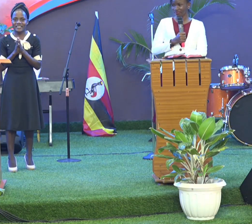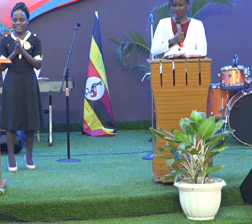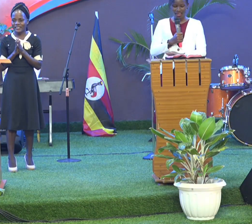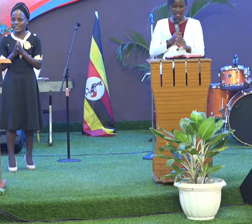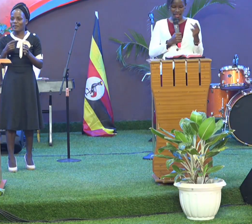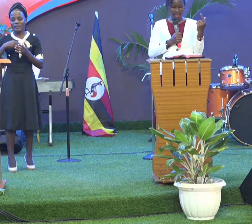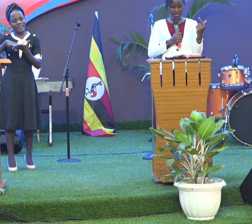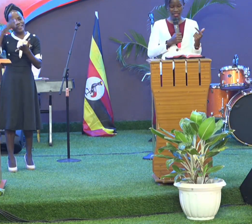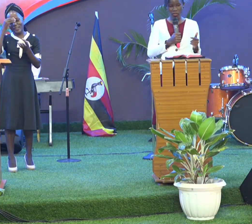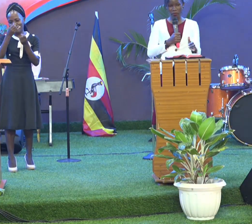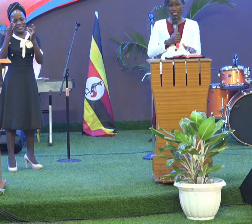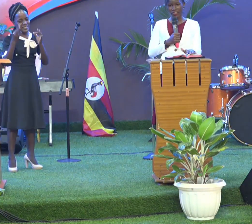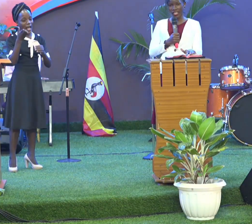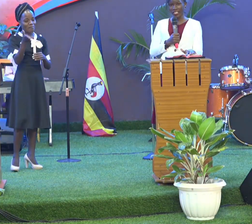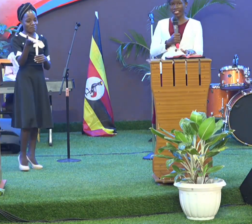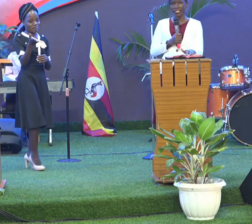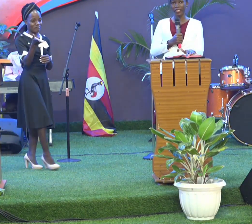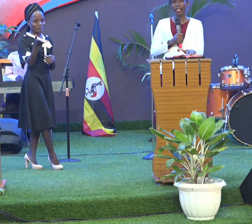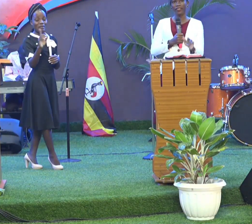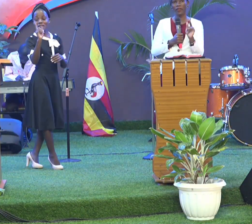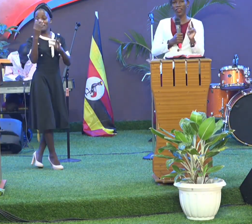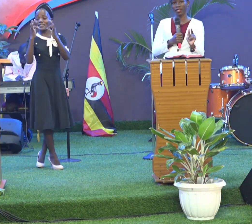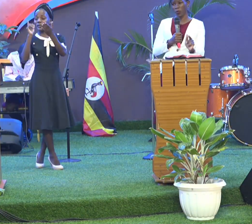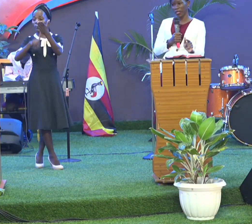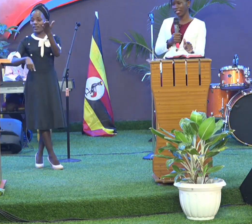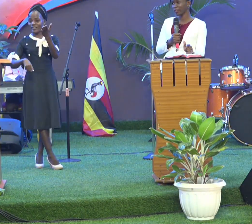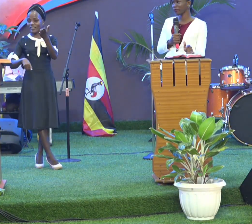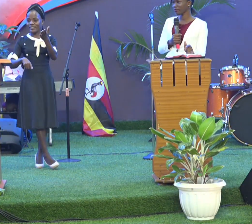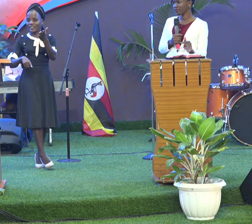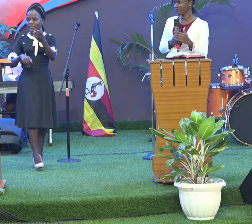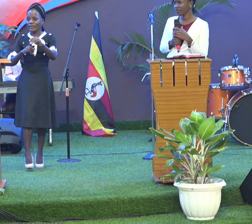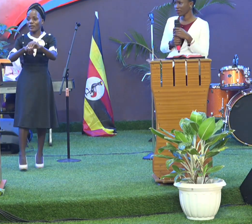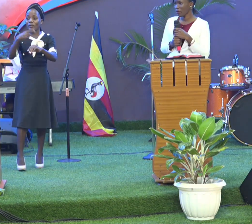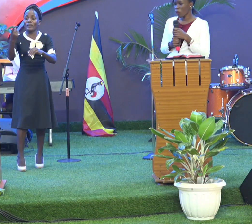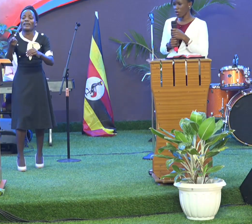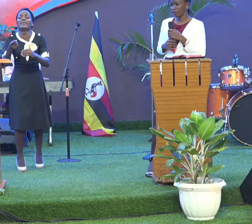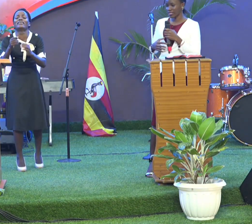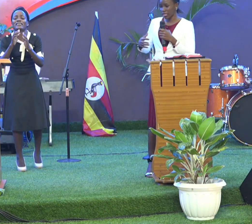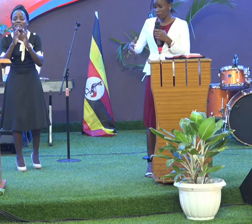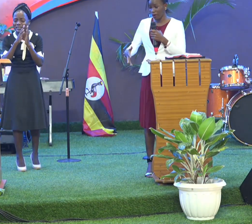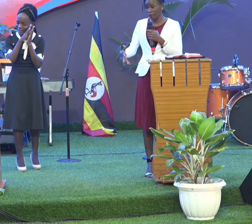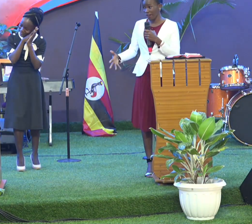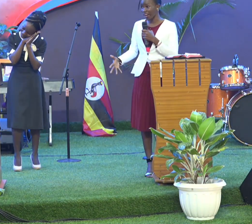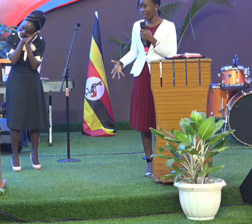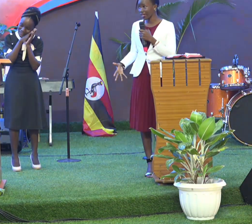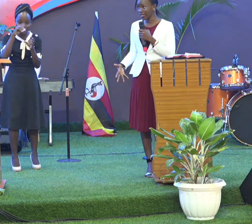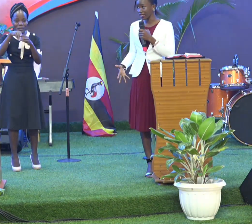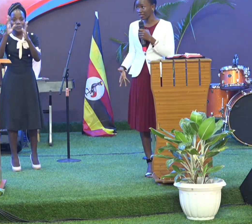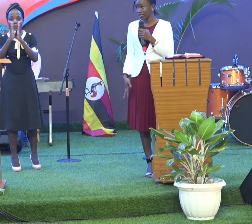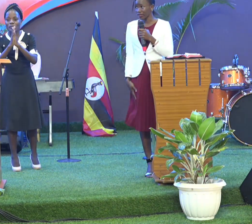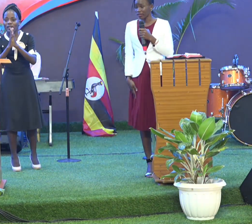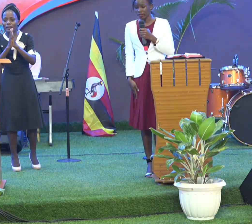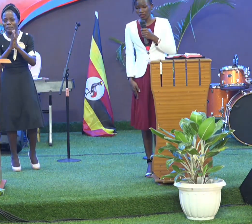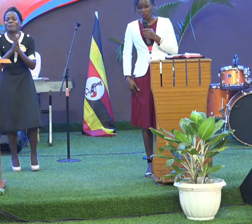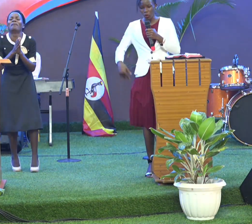Nayigawe bintu bingi awo. I learned so many things. Ekisoka. The first one. Omuntu bwe bakango saba. When you sleep while praying.